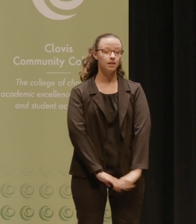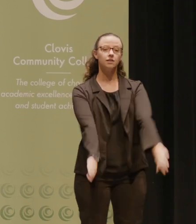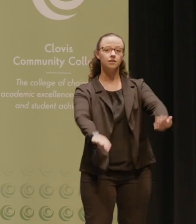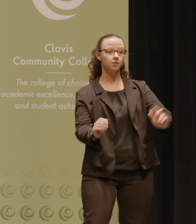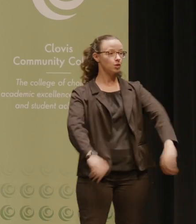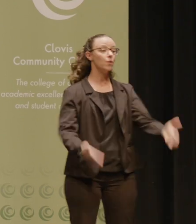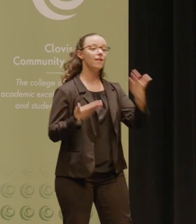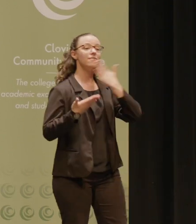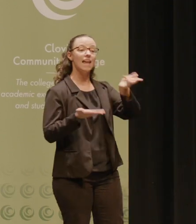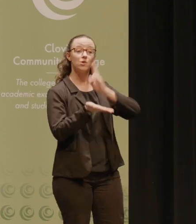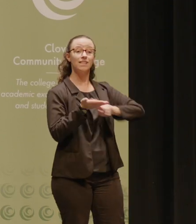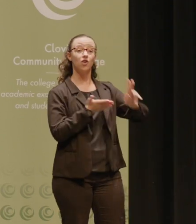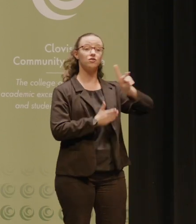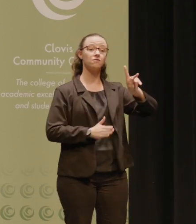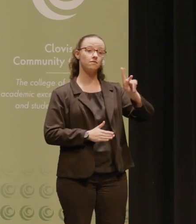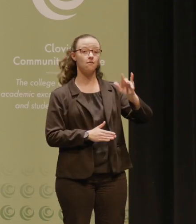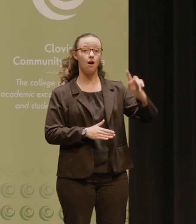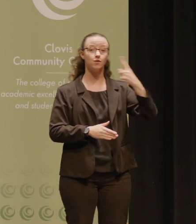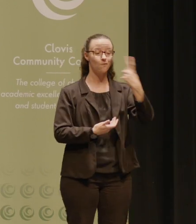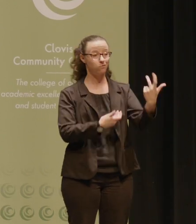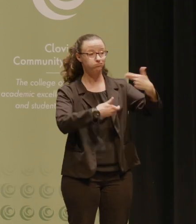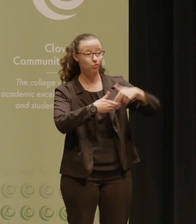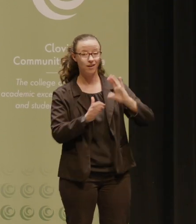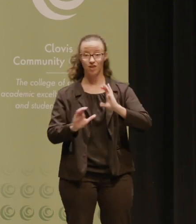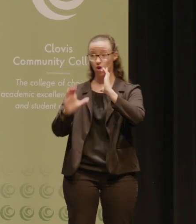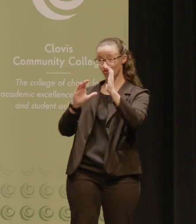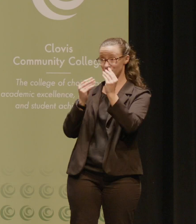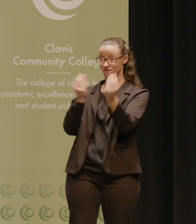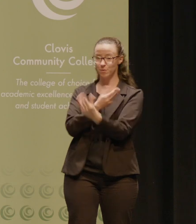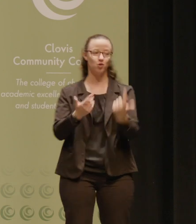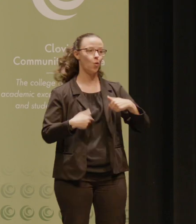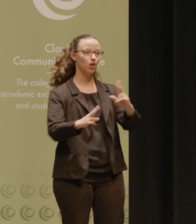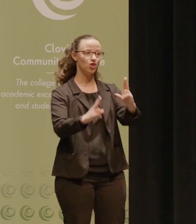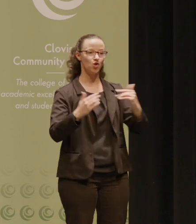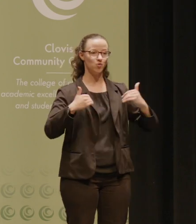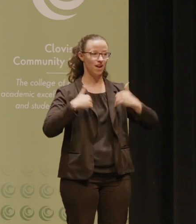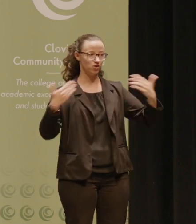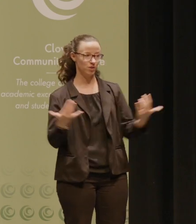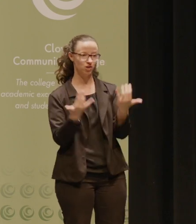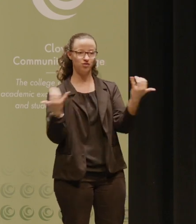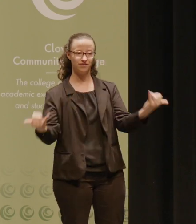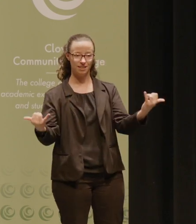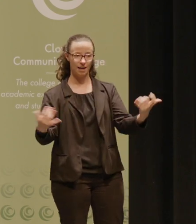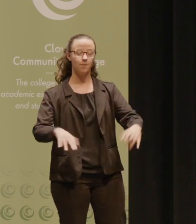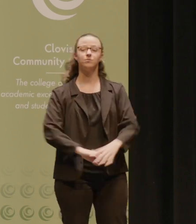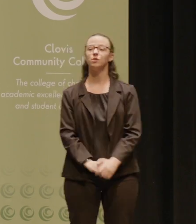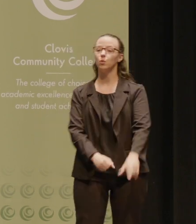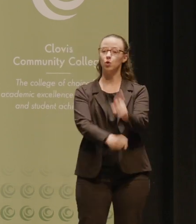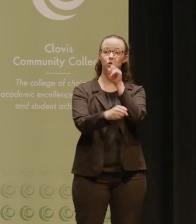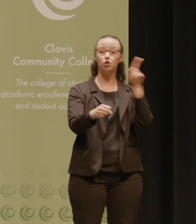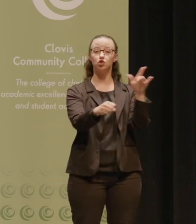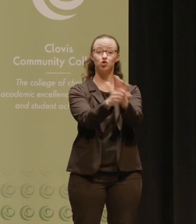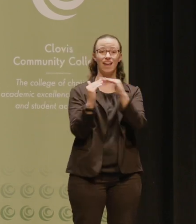Thank you, Secretary Knox, for participating in our convocation and for the information you shared. We are honored to have you with us today. I'll be right there. So, ensuring